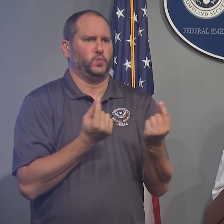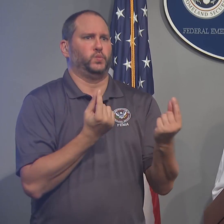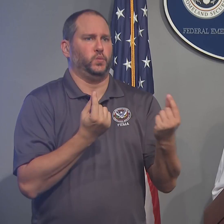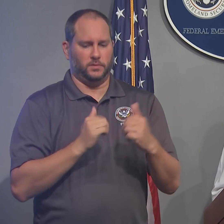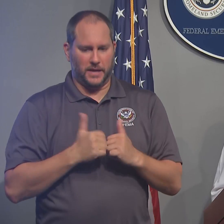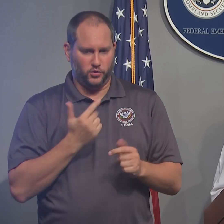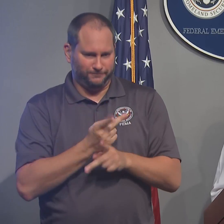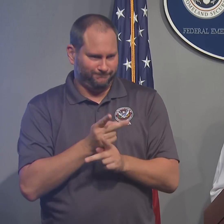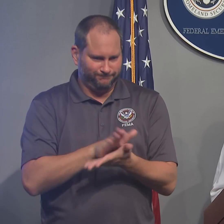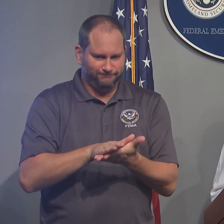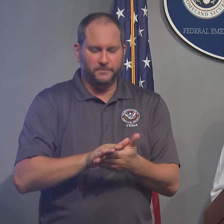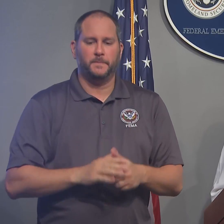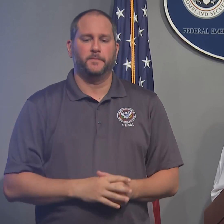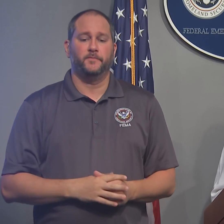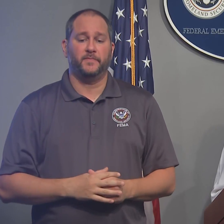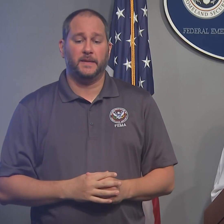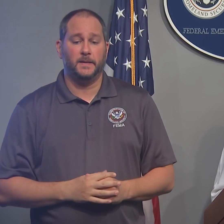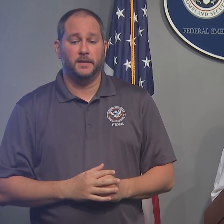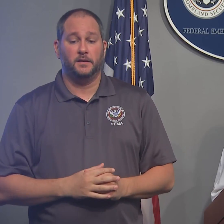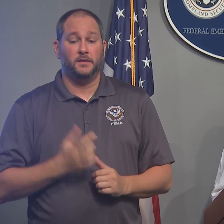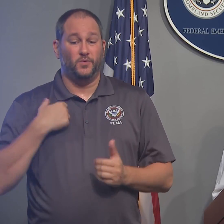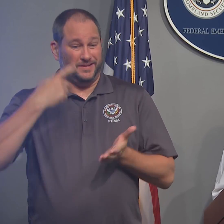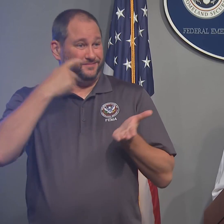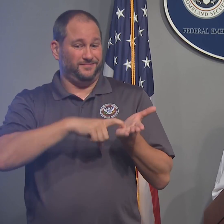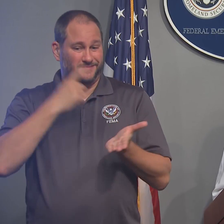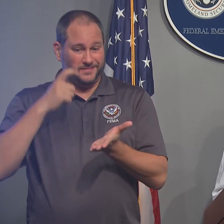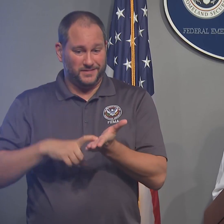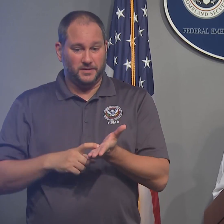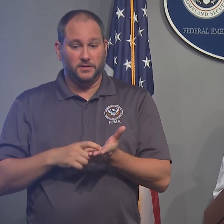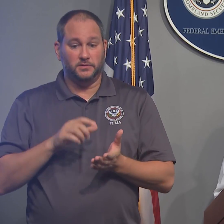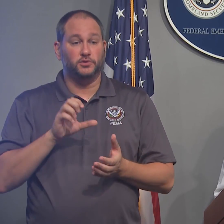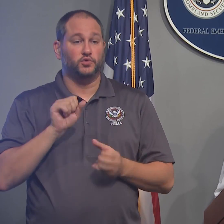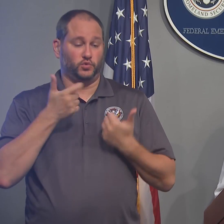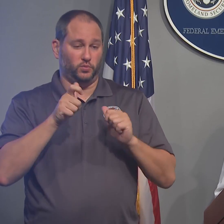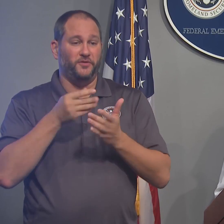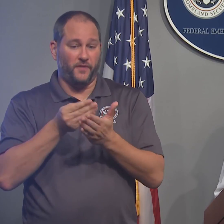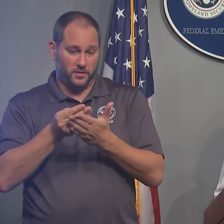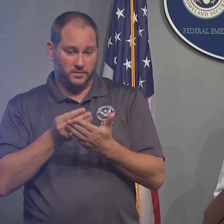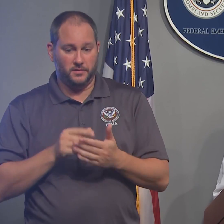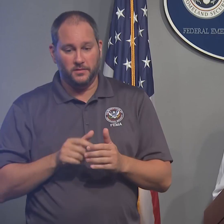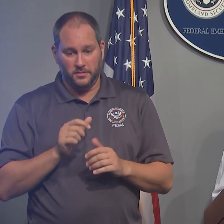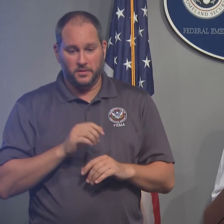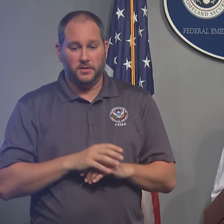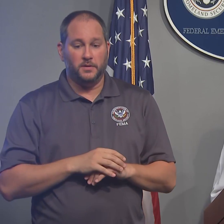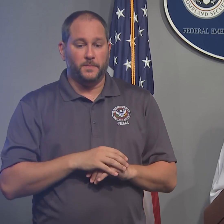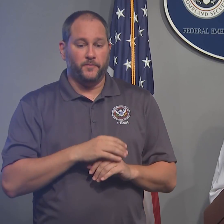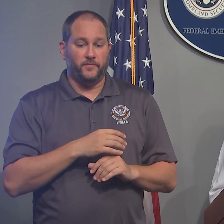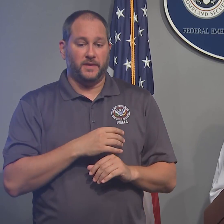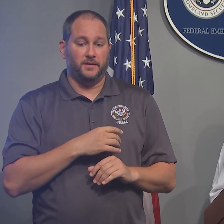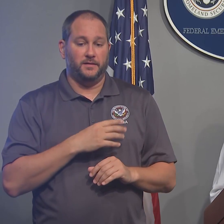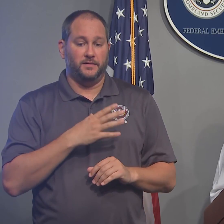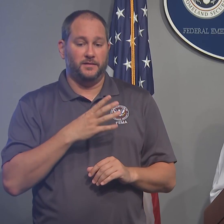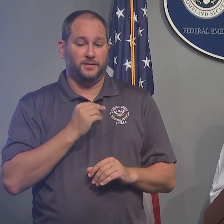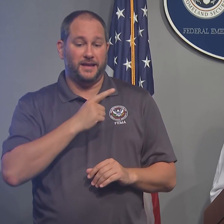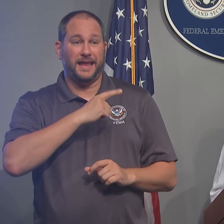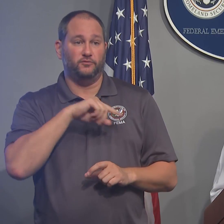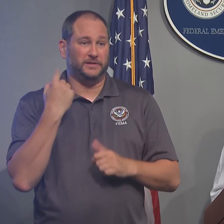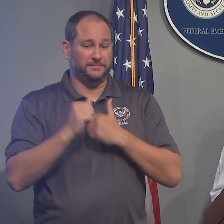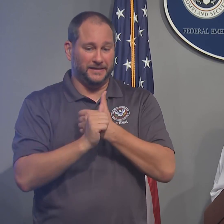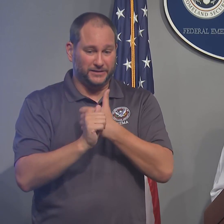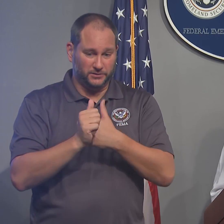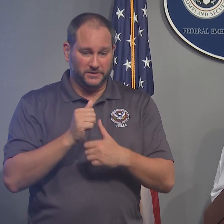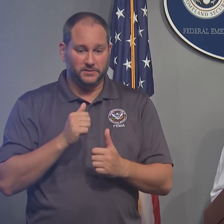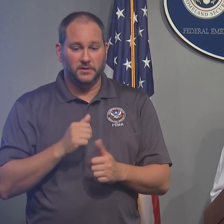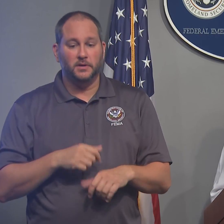under Superfund, Risk Management Program, and the Facility Response Plan Program for oil that may be in the